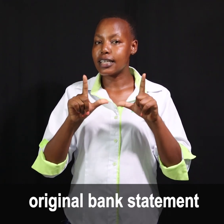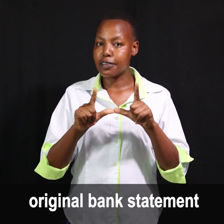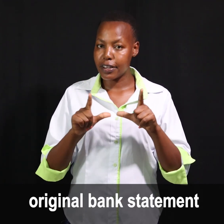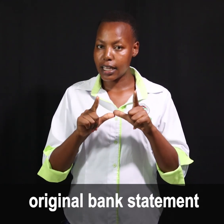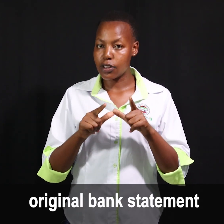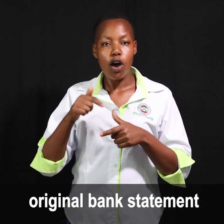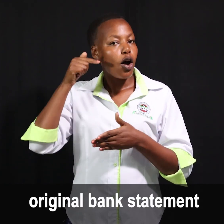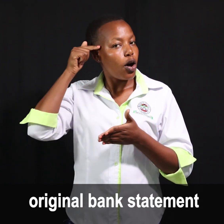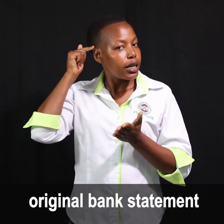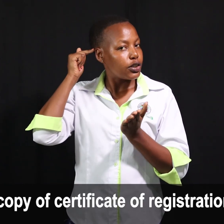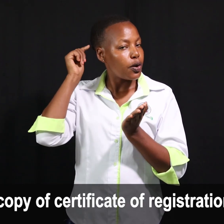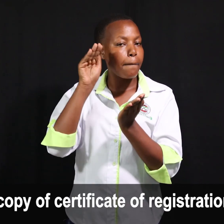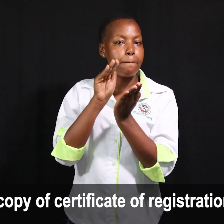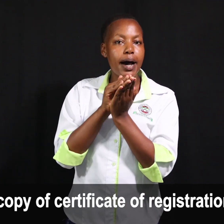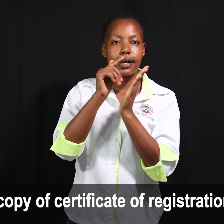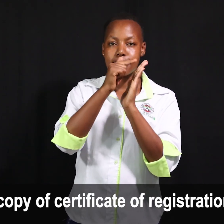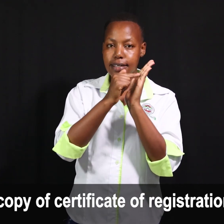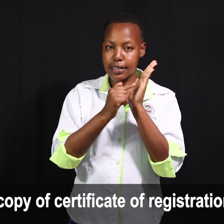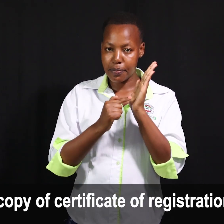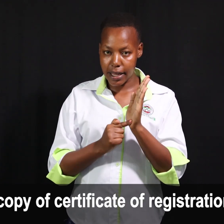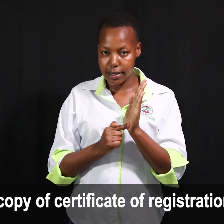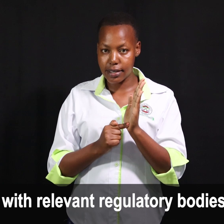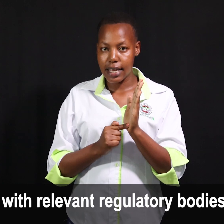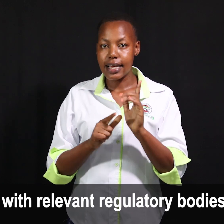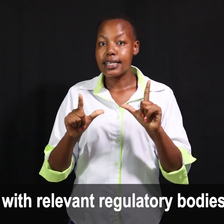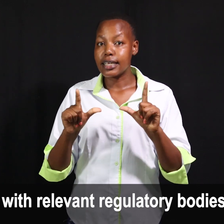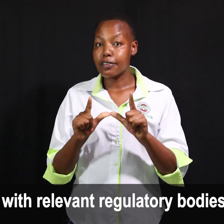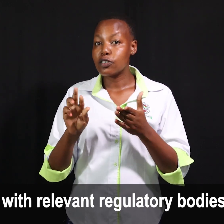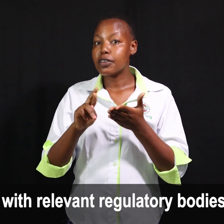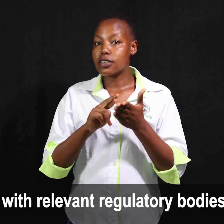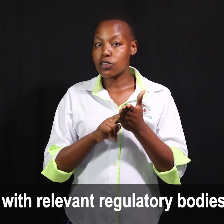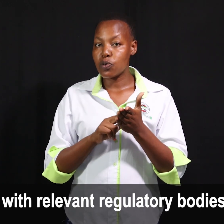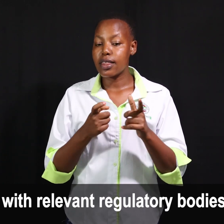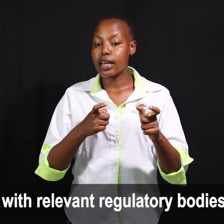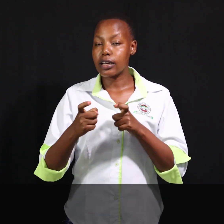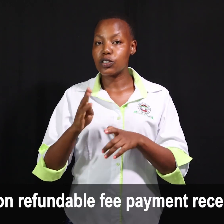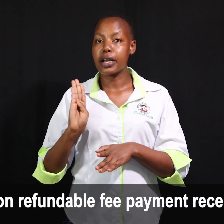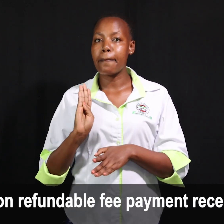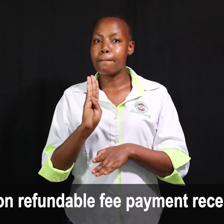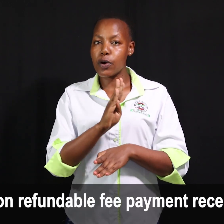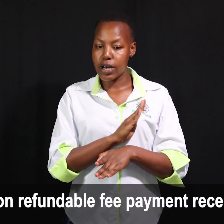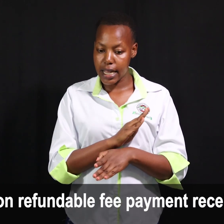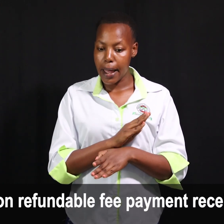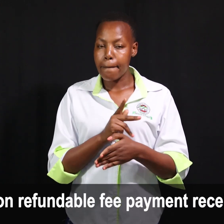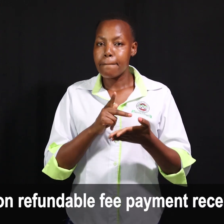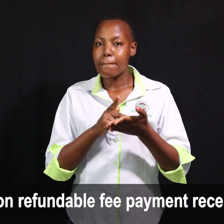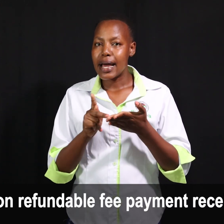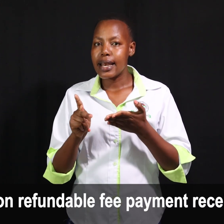bank statement. Copy of certificate of registration with relevant regulatory bodies. Non-refundable fee payment